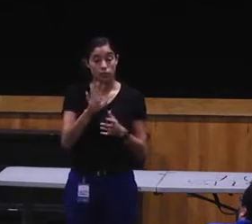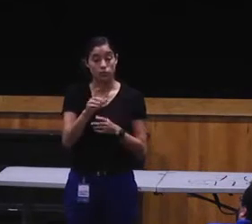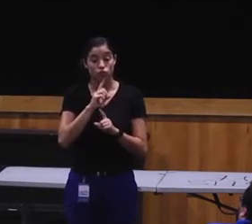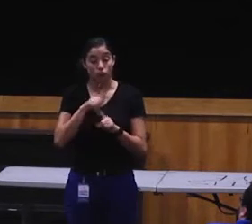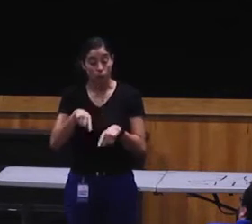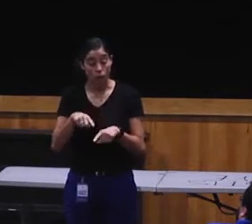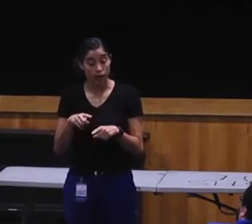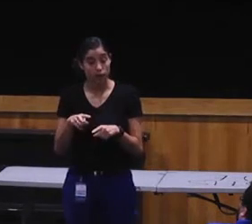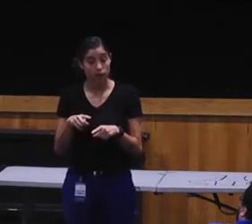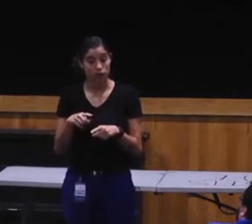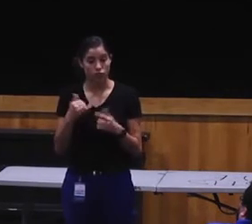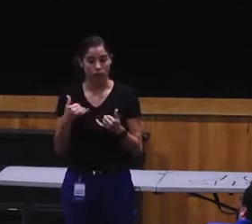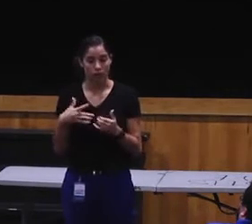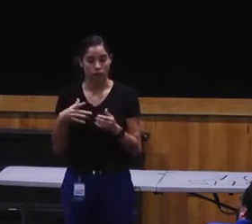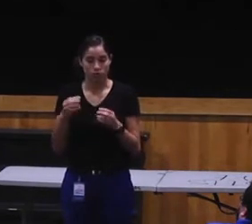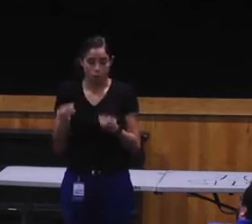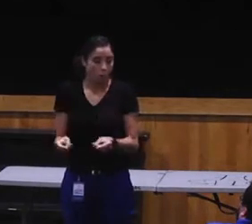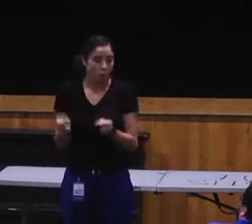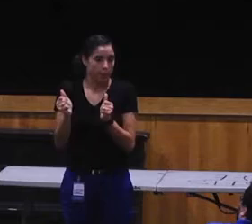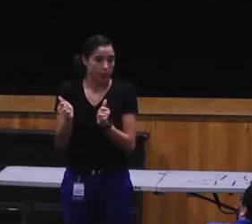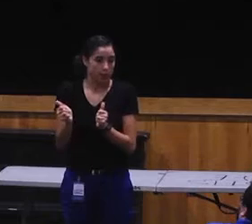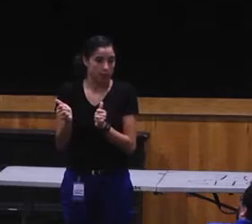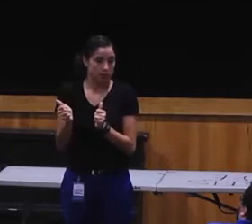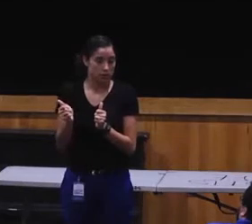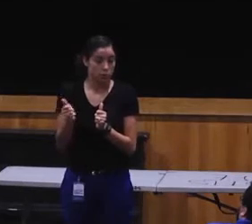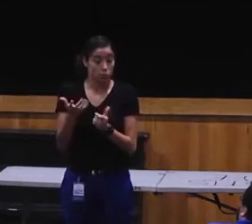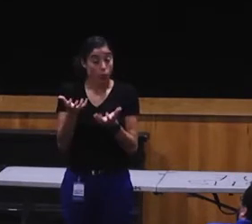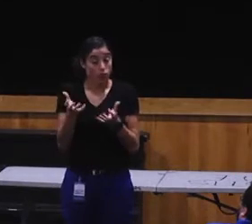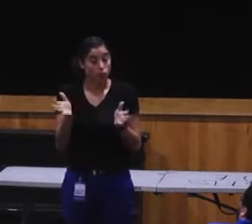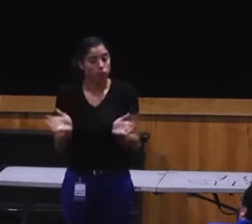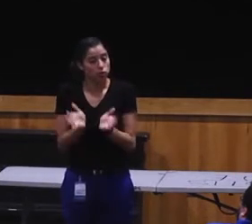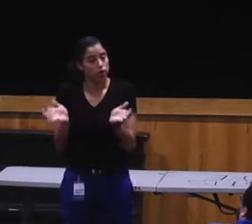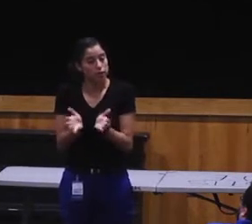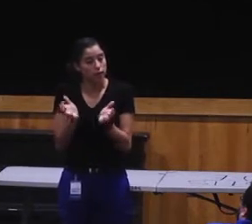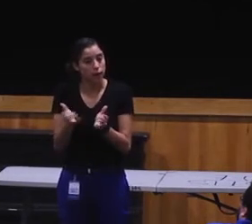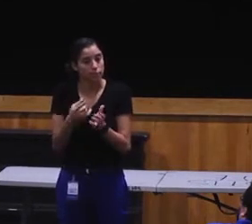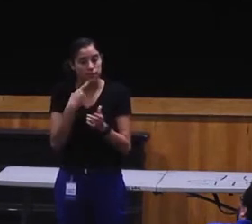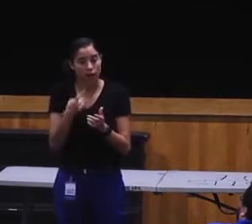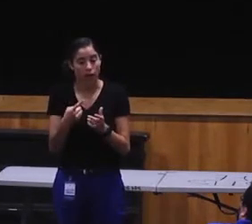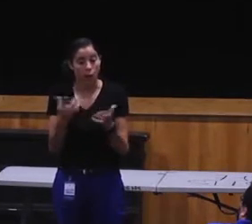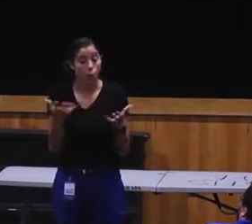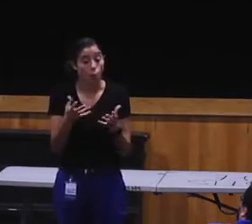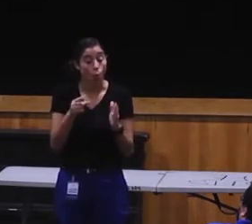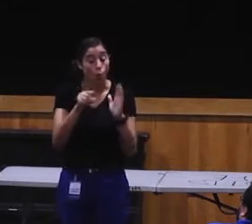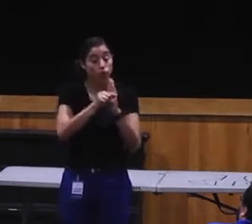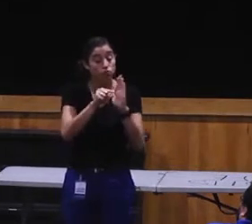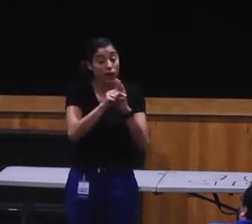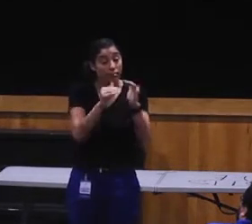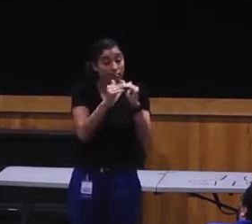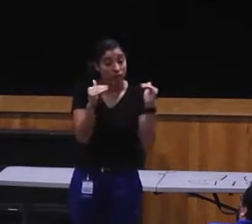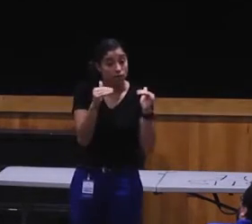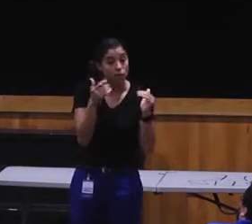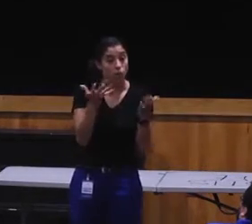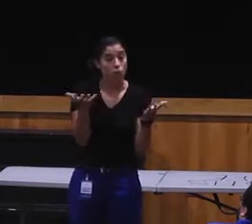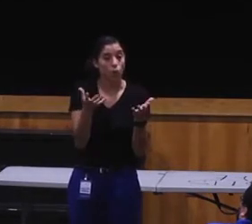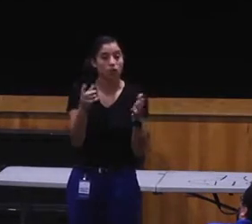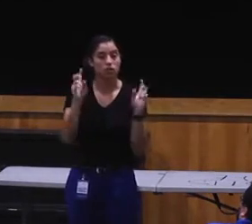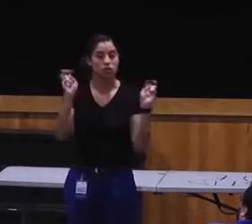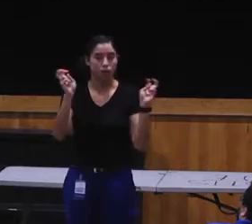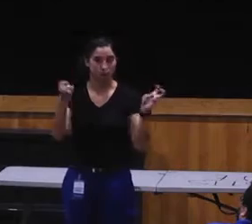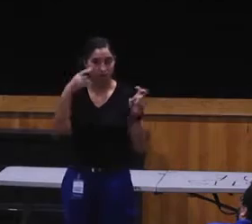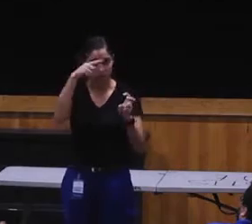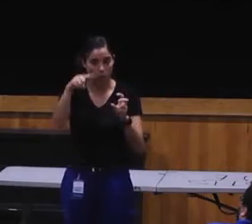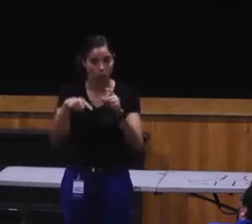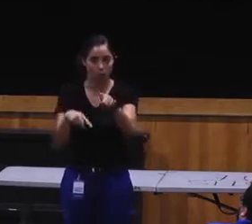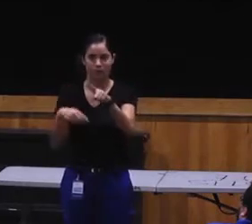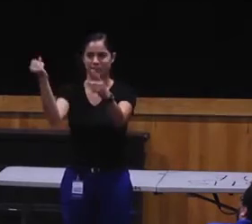change their recording. Right now it's automated. We want to encourage them to say what grade level and what subject that it's for.